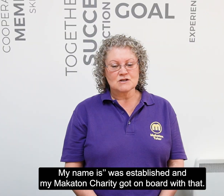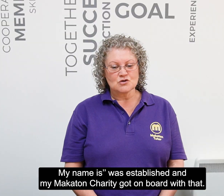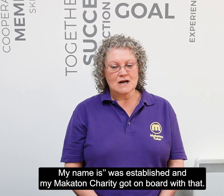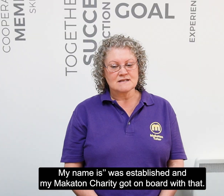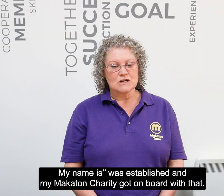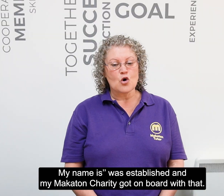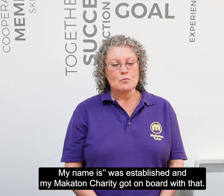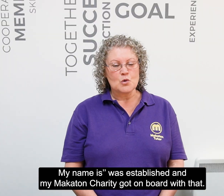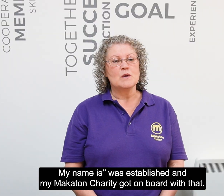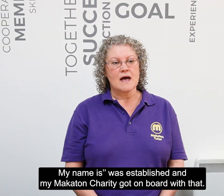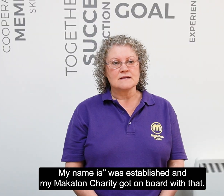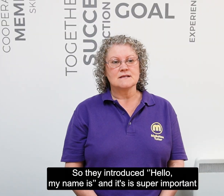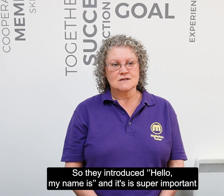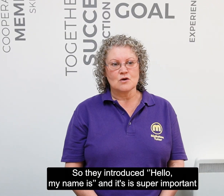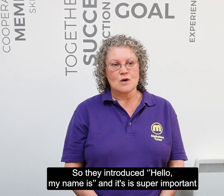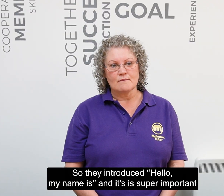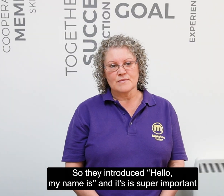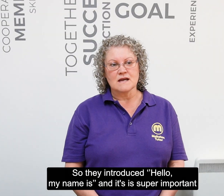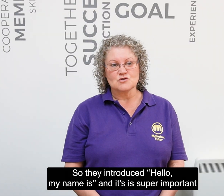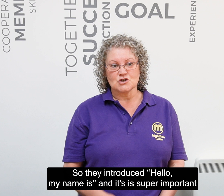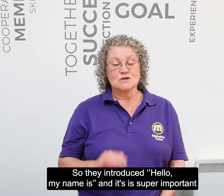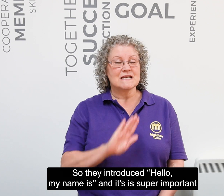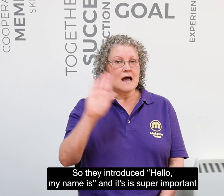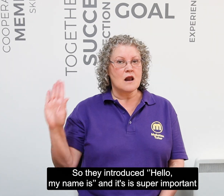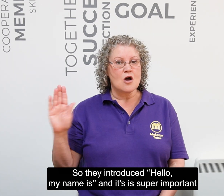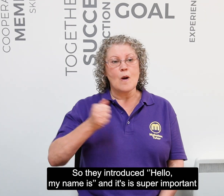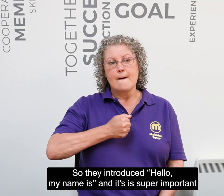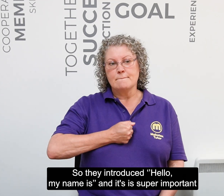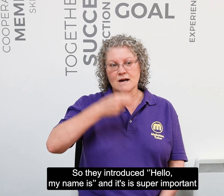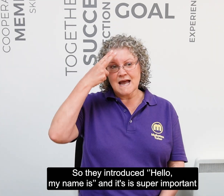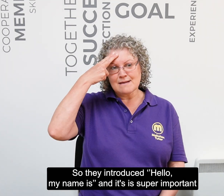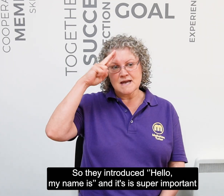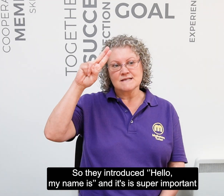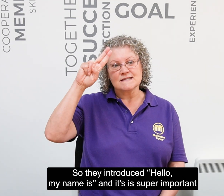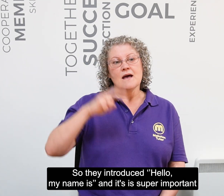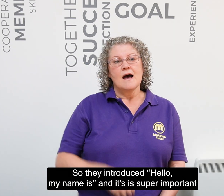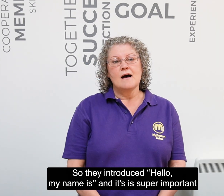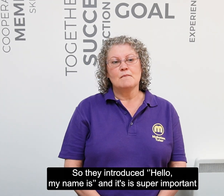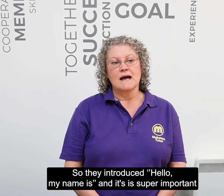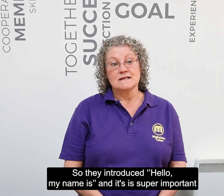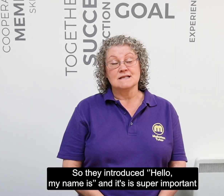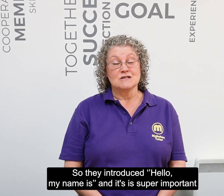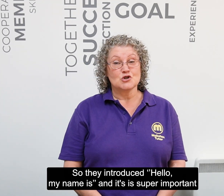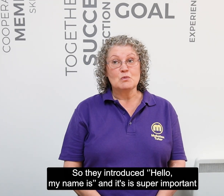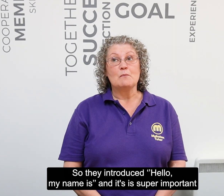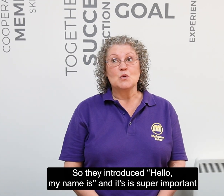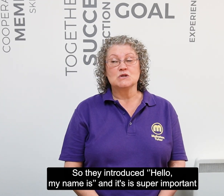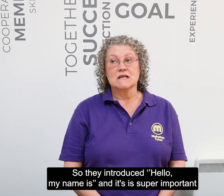Makaton Charity got on board with that. So they introduced Hello, my name is, and it's super important,